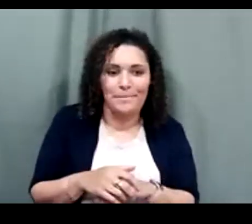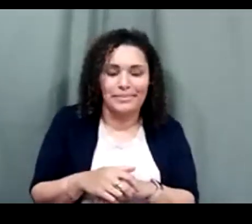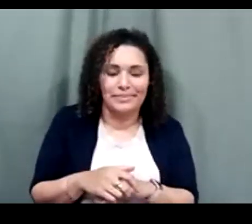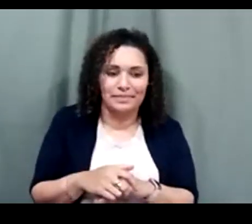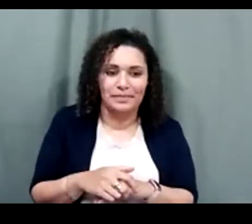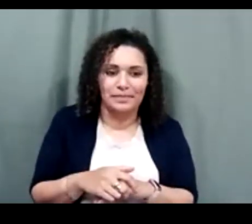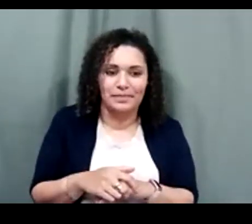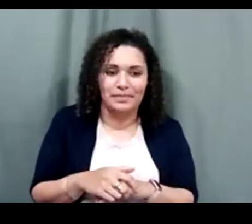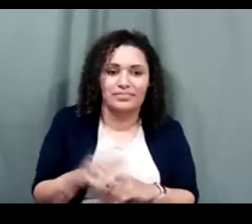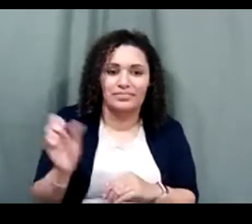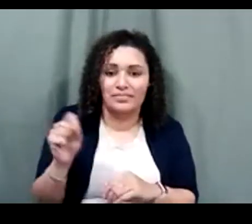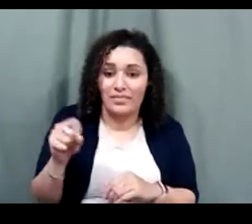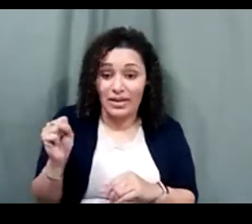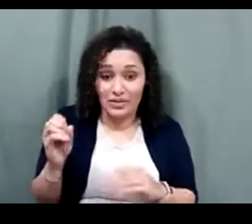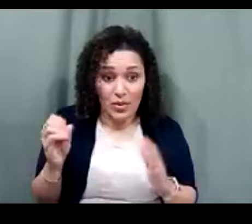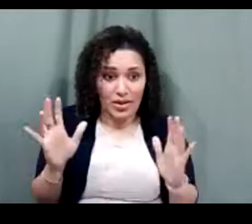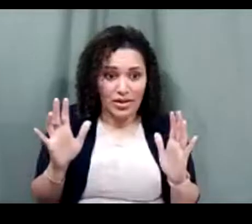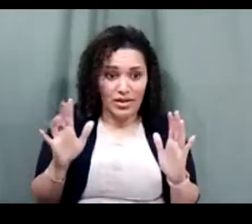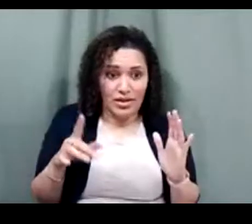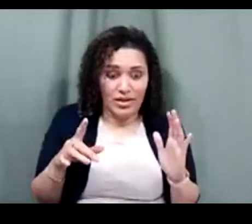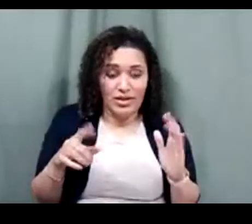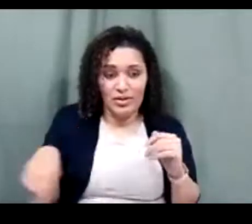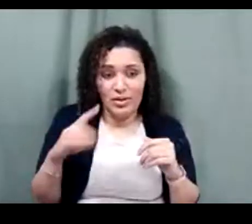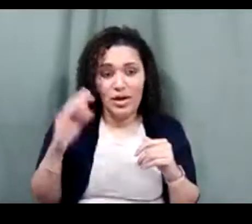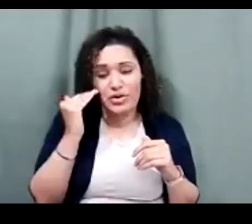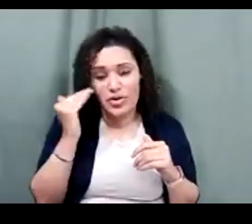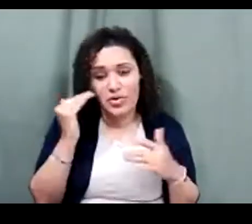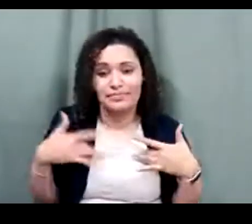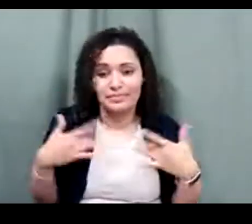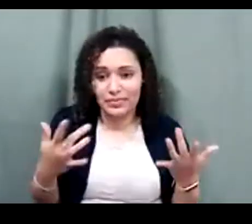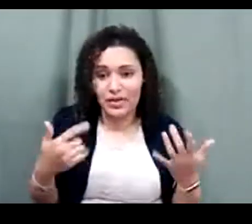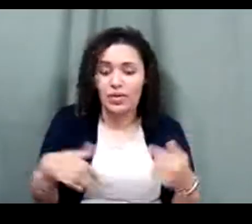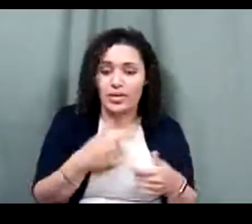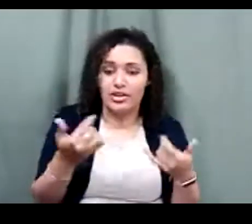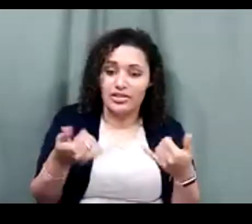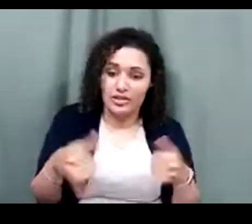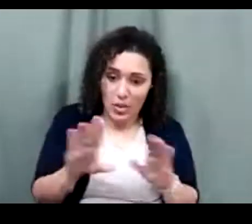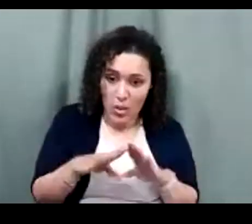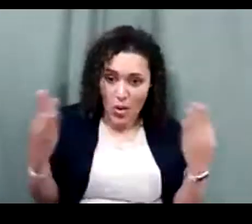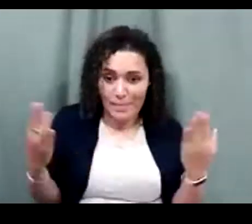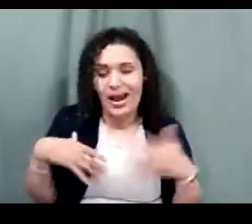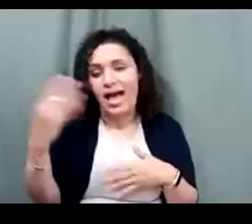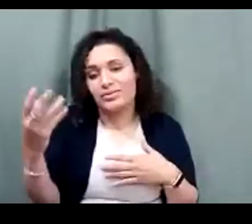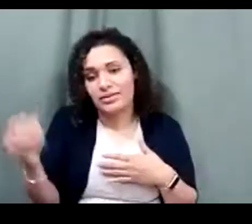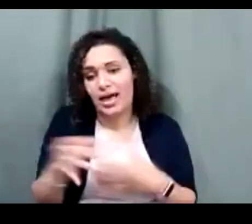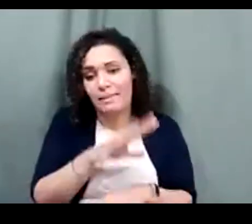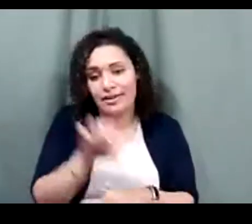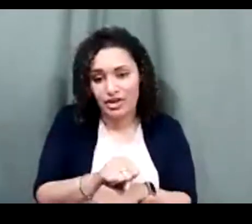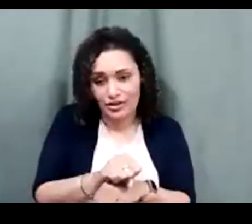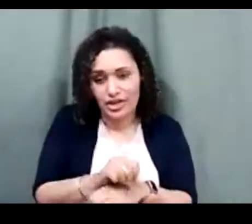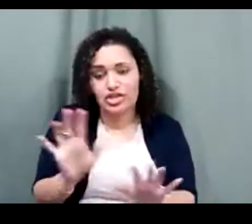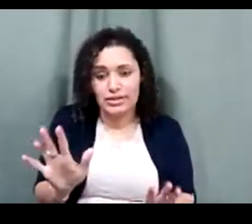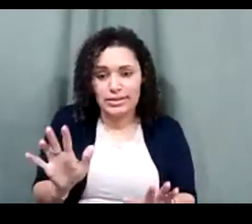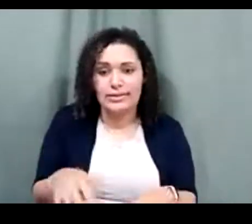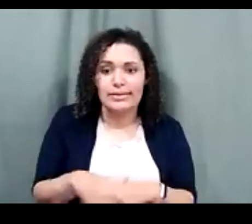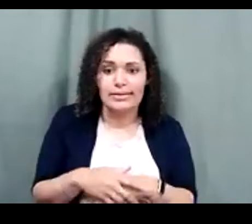think, I think you guys know the drill. We're still open, only outside, make your reservations. And